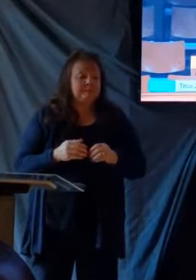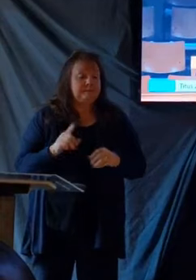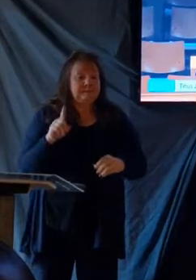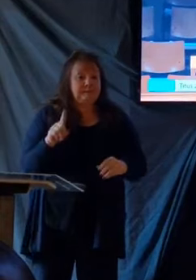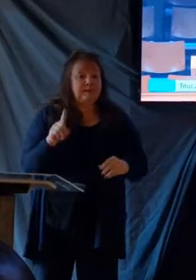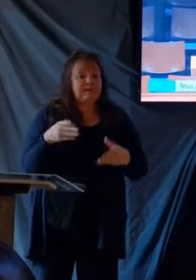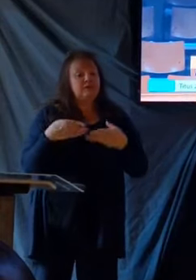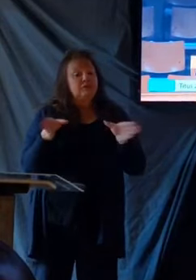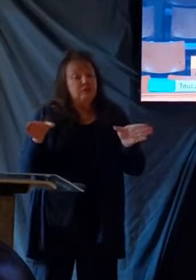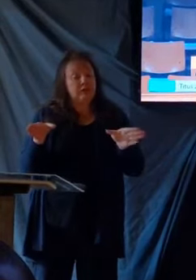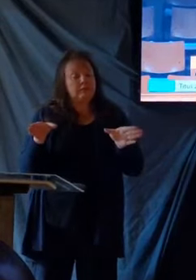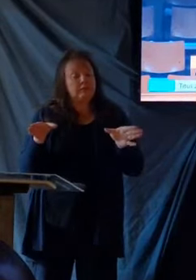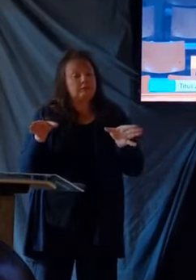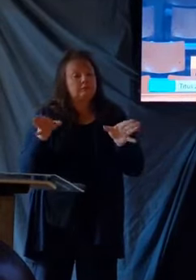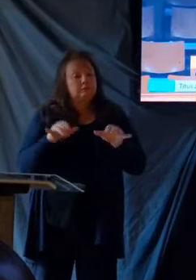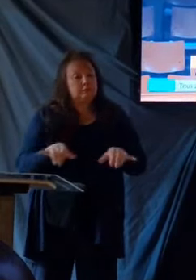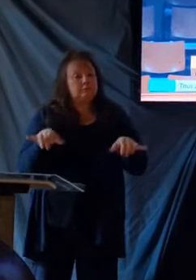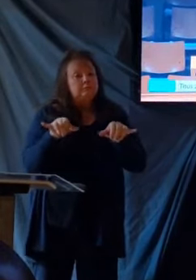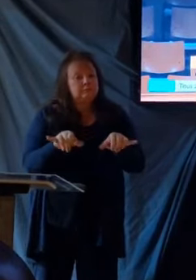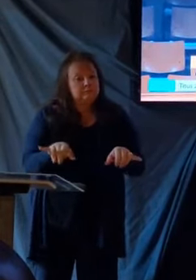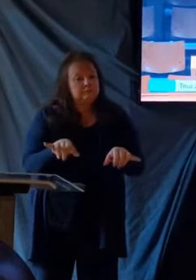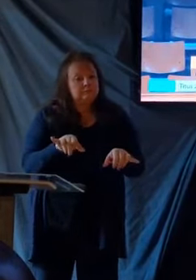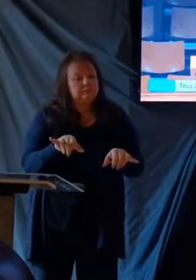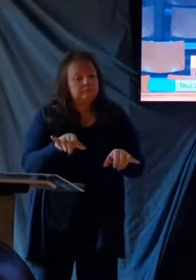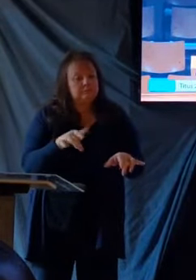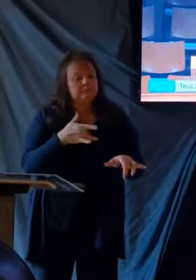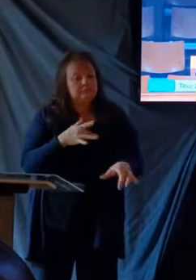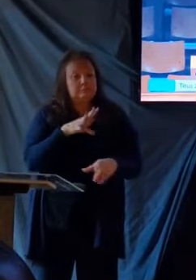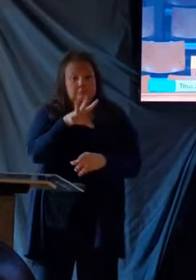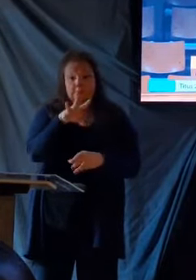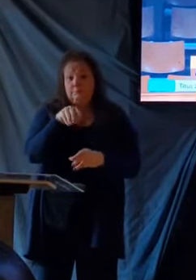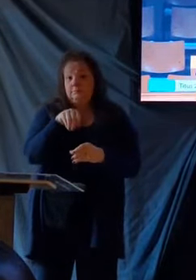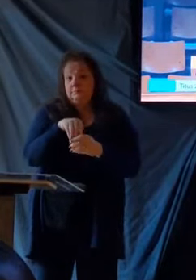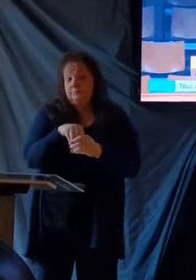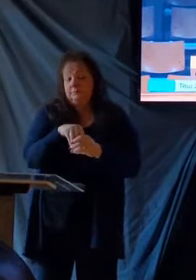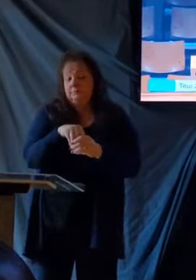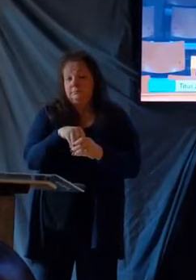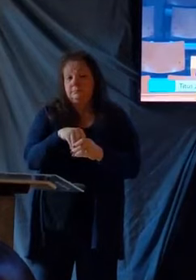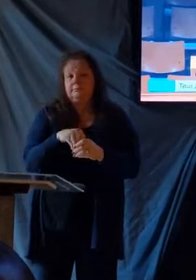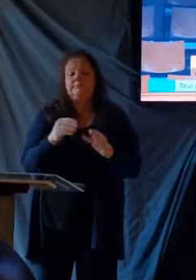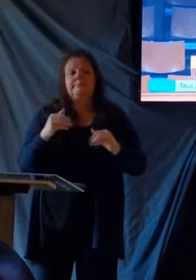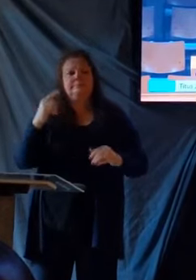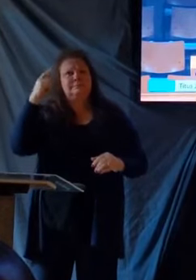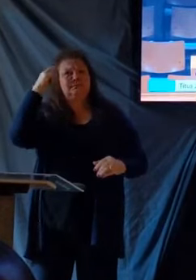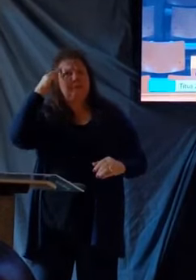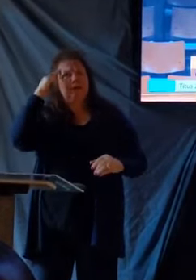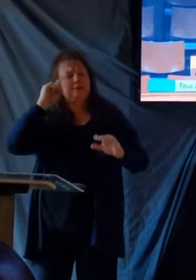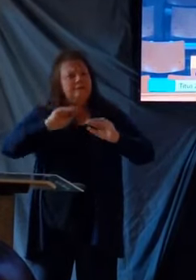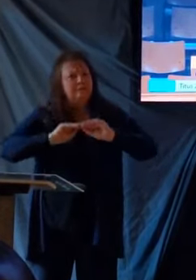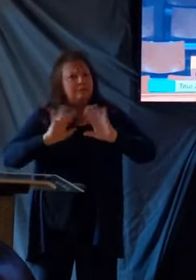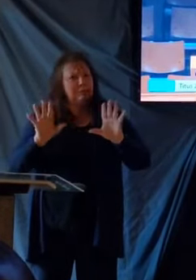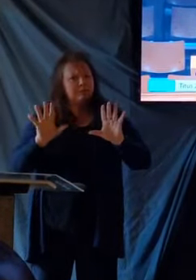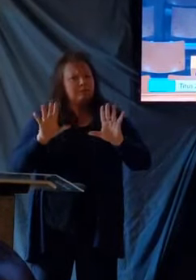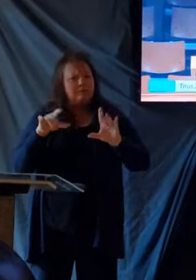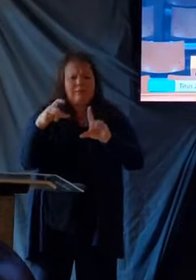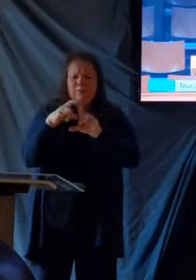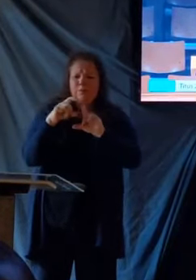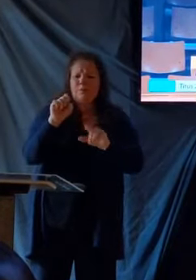but the general pattern here encompasses most. To be sensible, verse 5, there's that